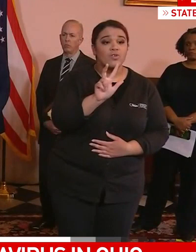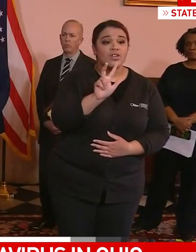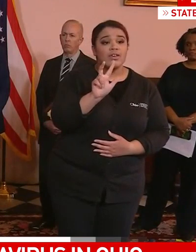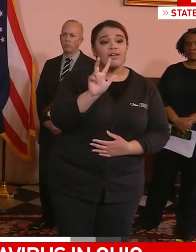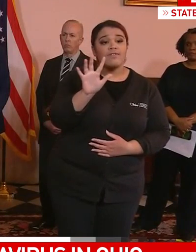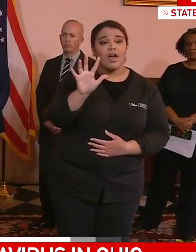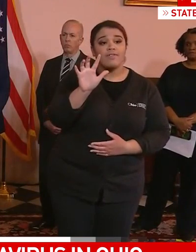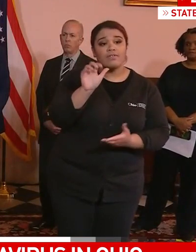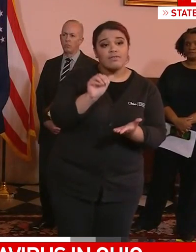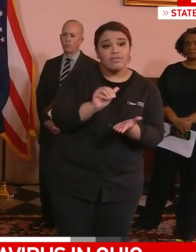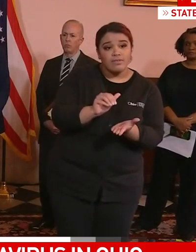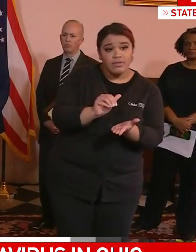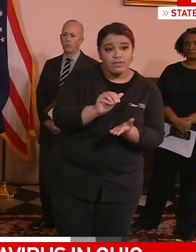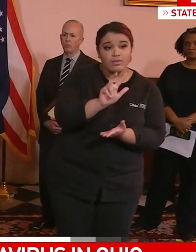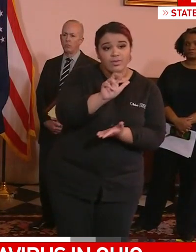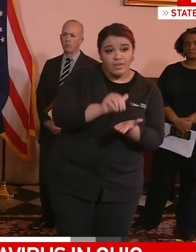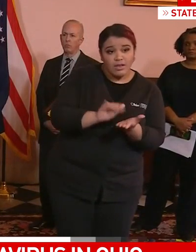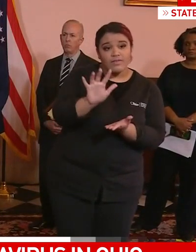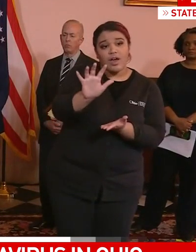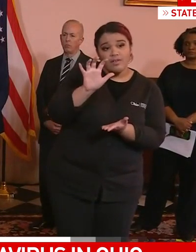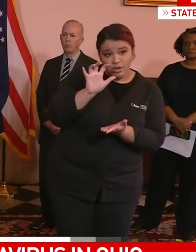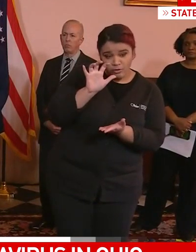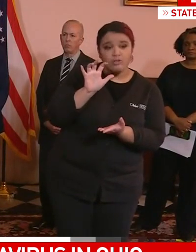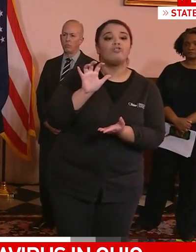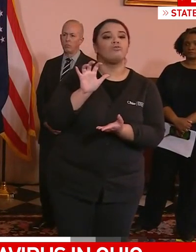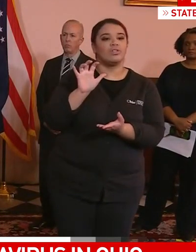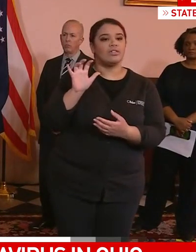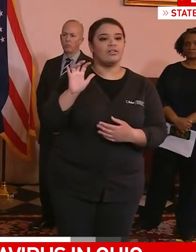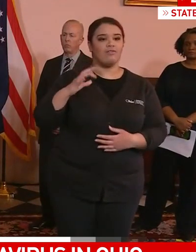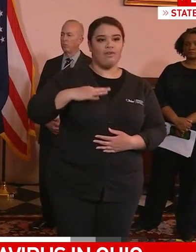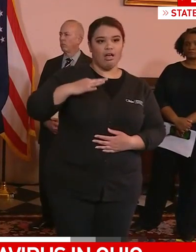who were going to be showing up this morning.